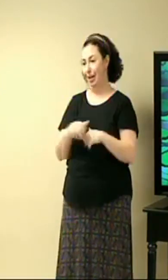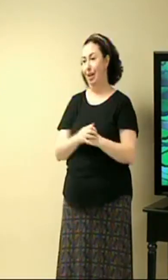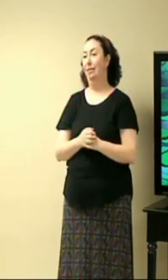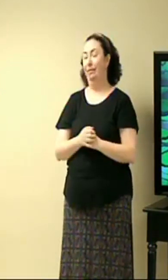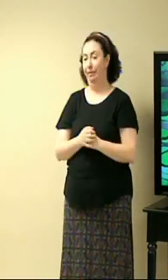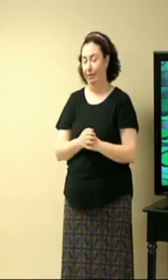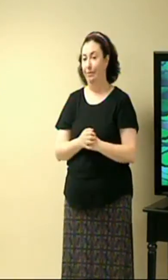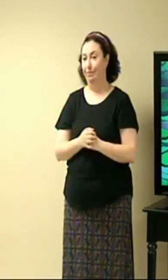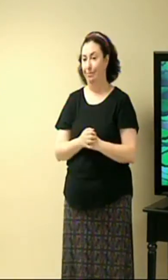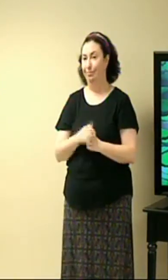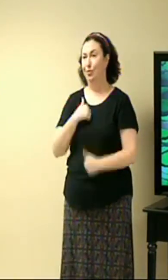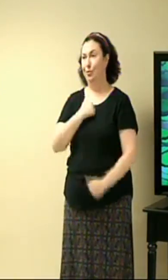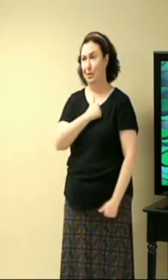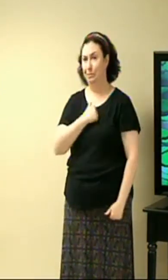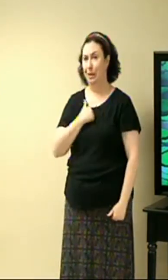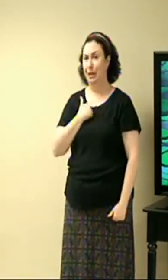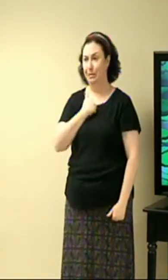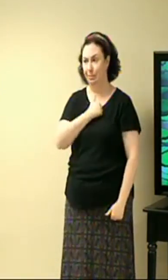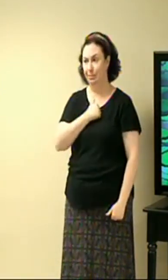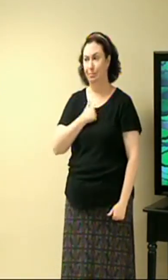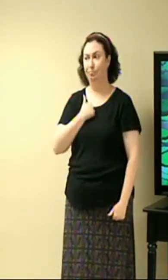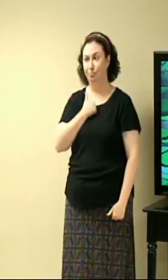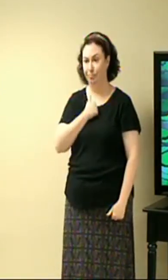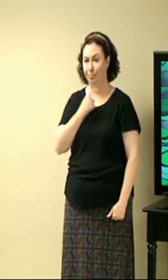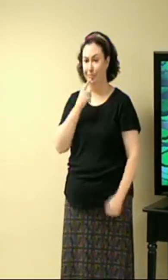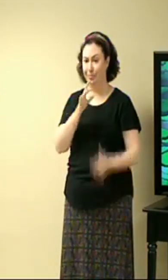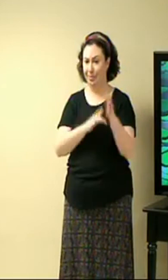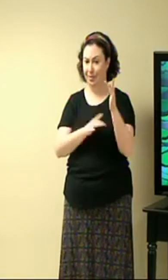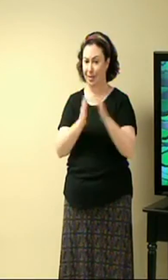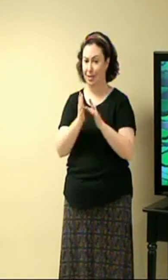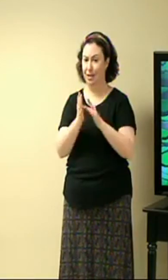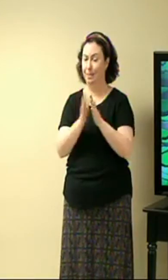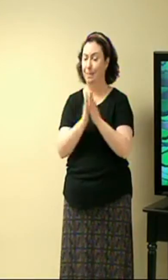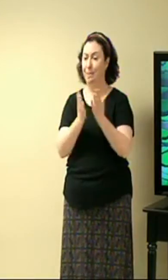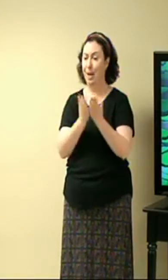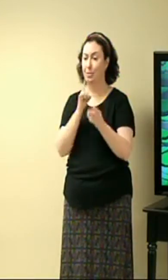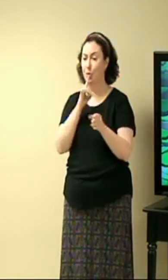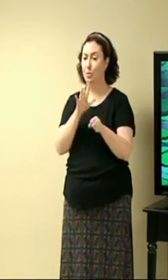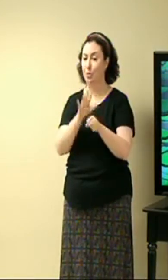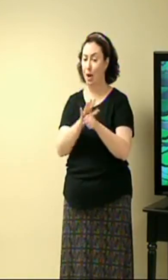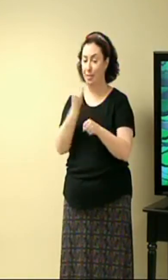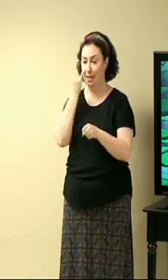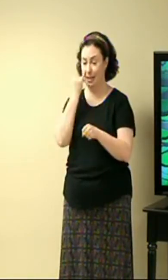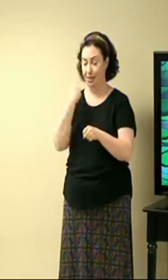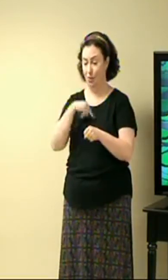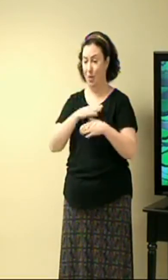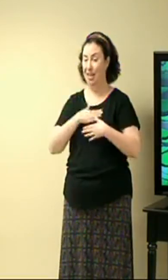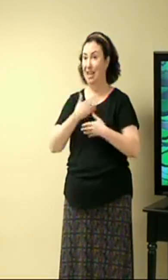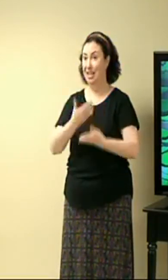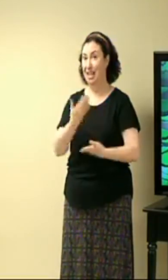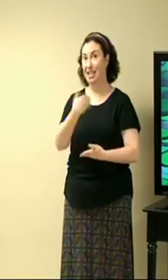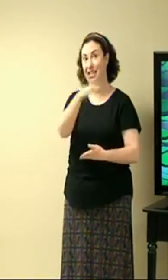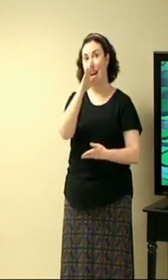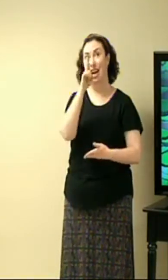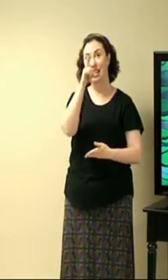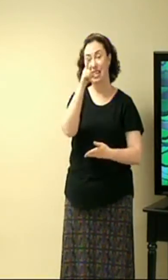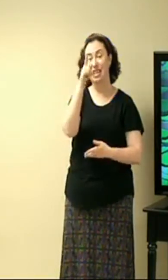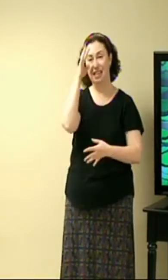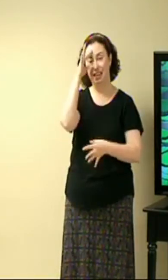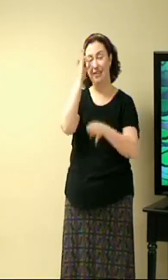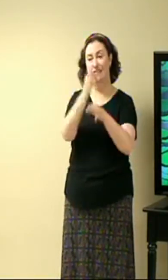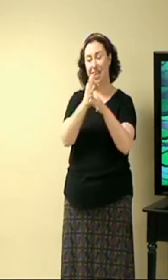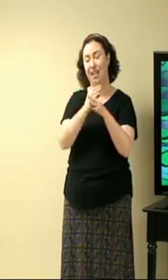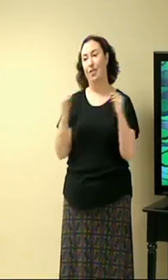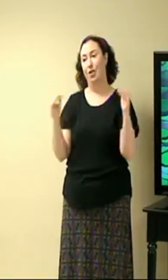repent of it. The Bible promises that if we confess our sin, God is faithful and just to cleanse us, to purify us, to forgive us of